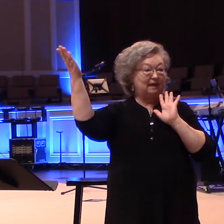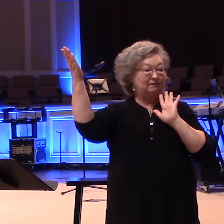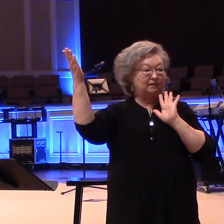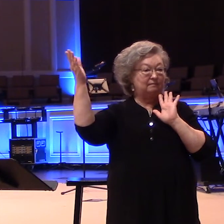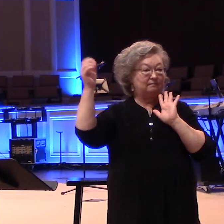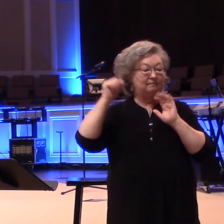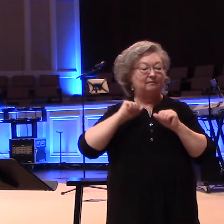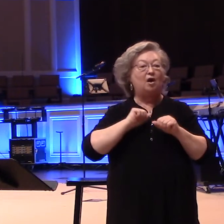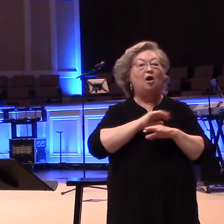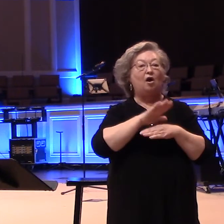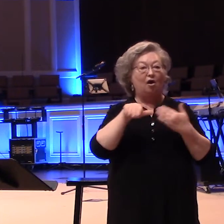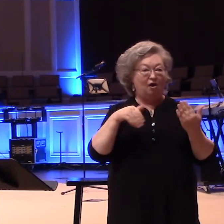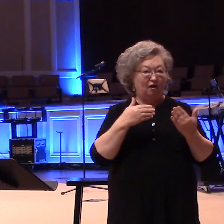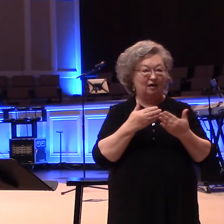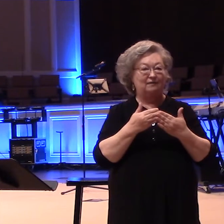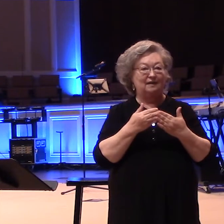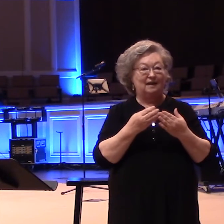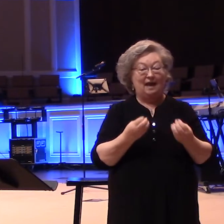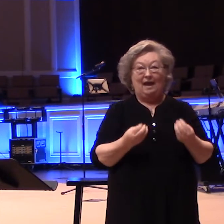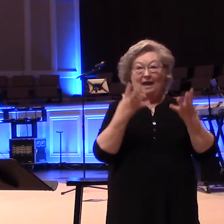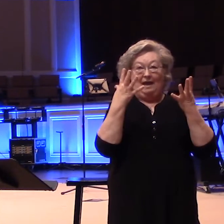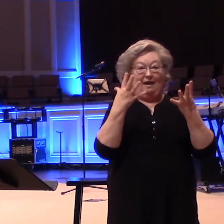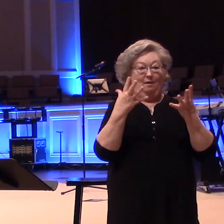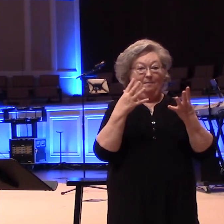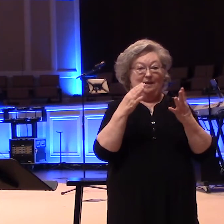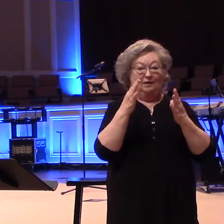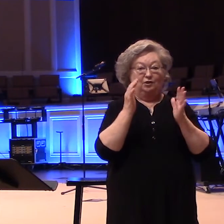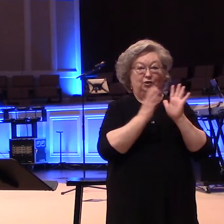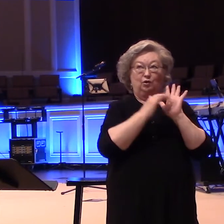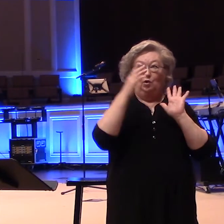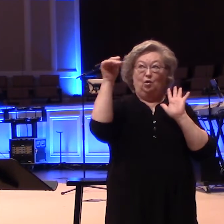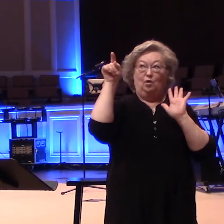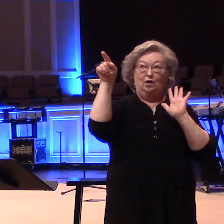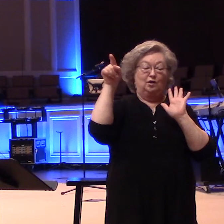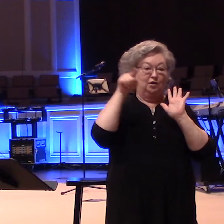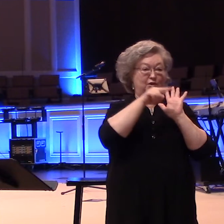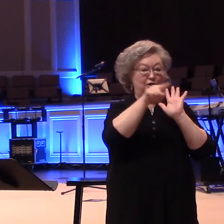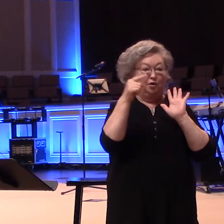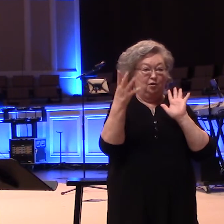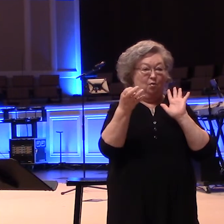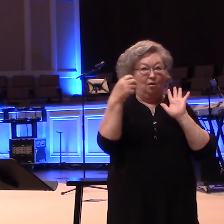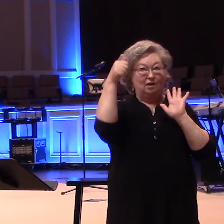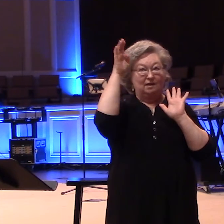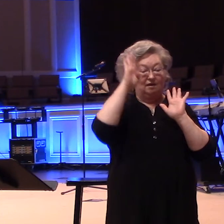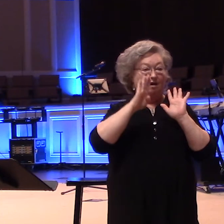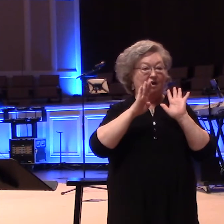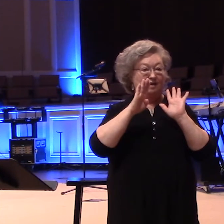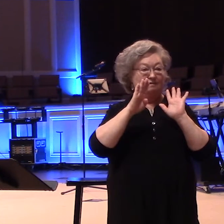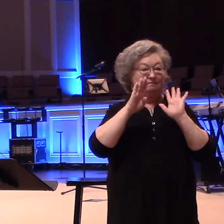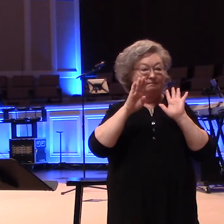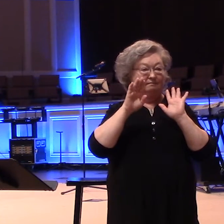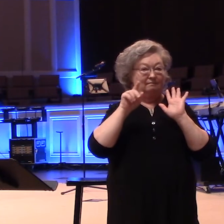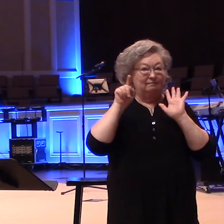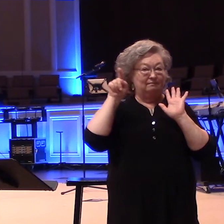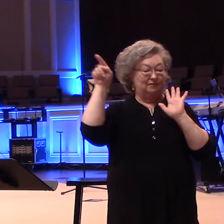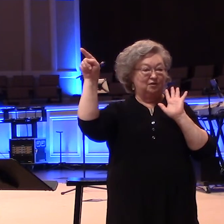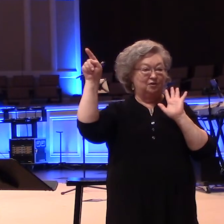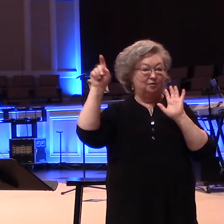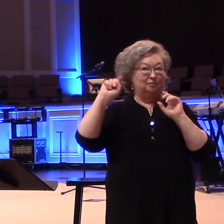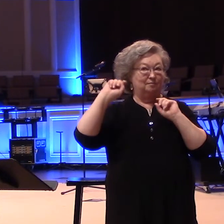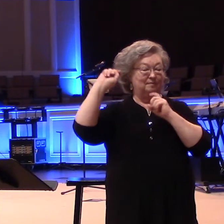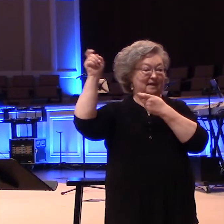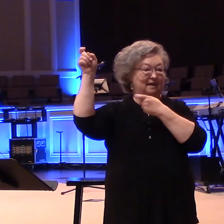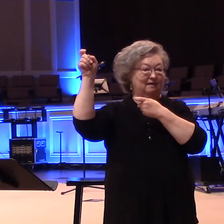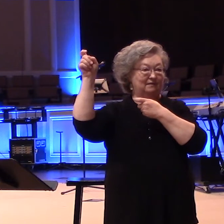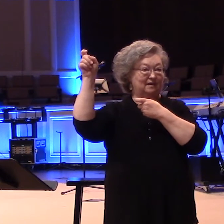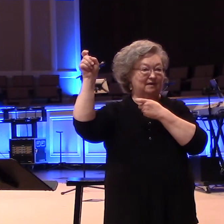That's the question. How much glory do you want God to receive? And when the answer becomes all of it, then we get to experience